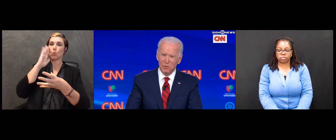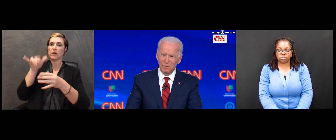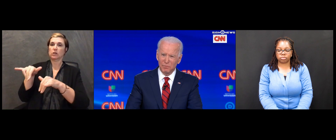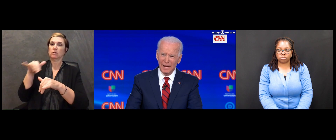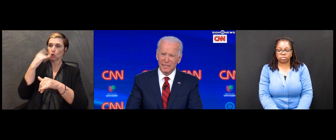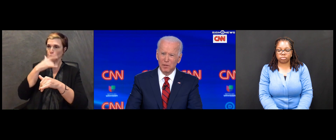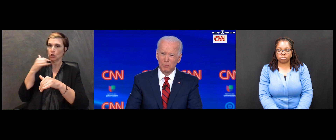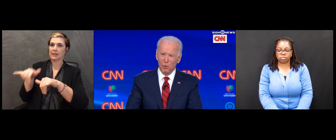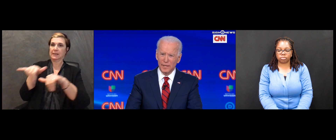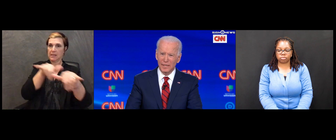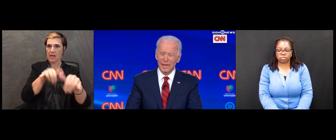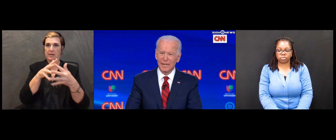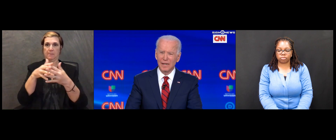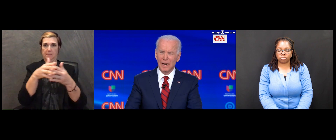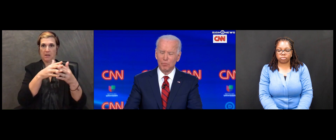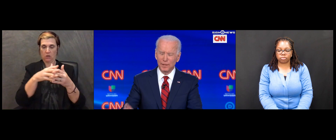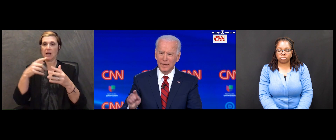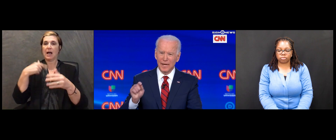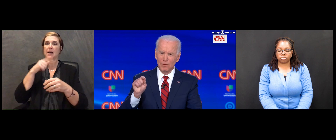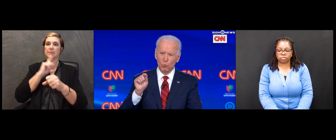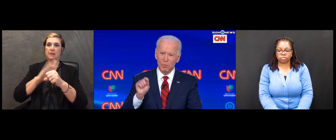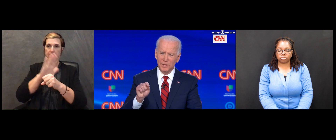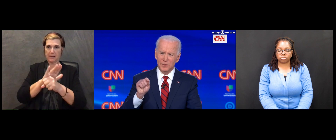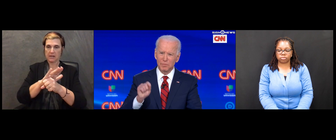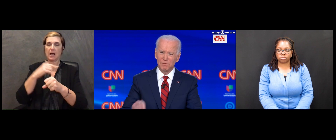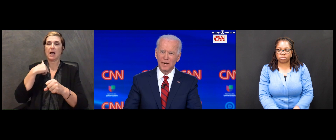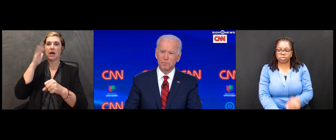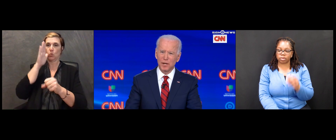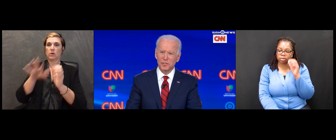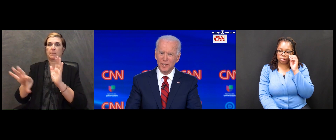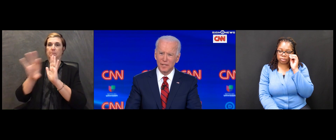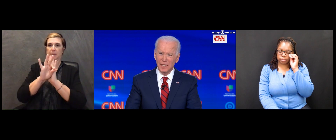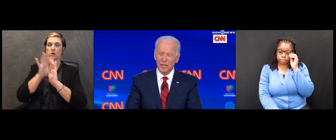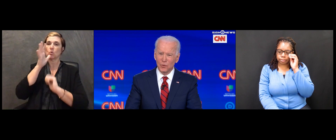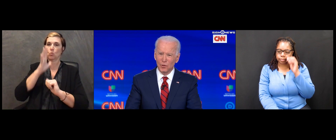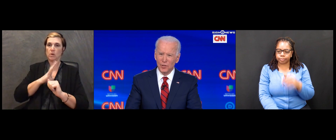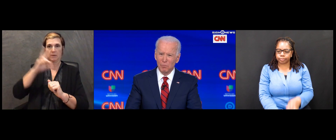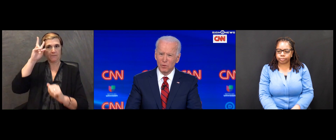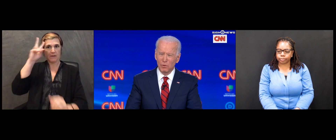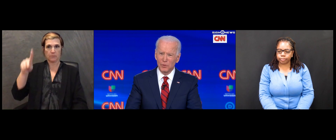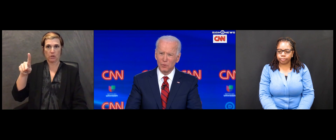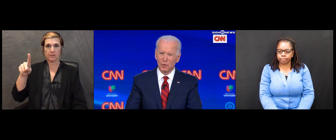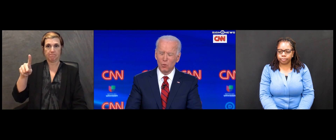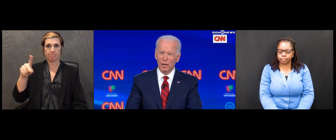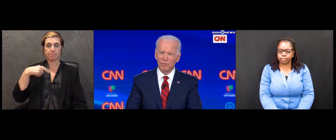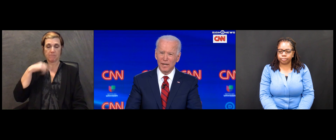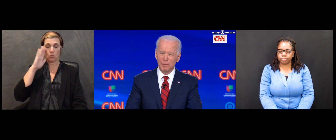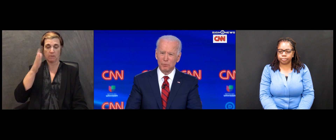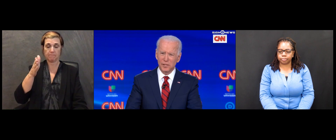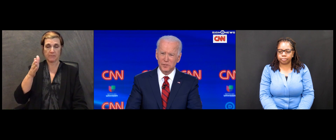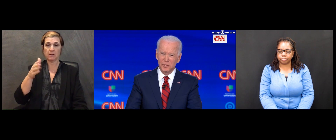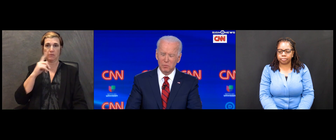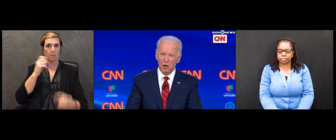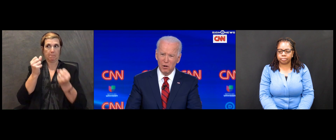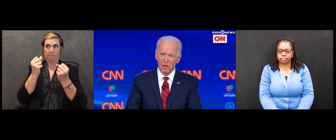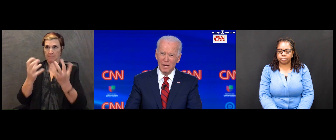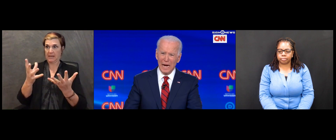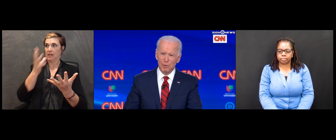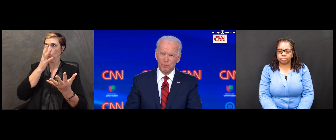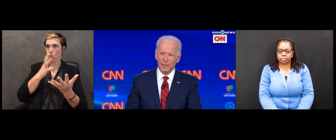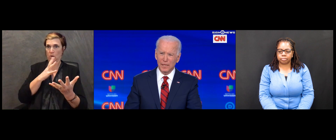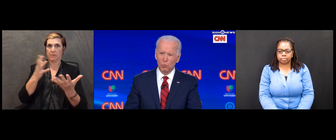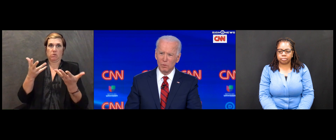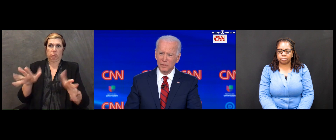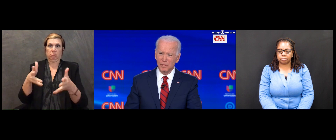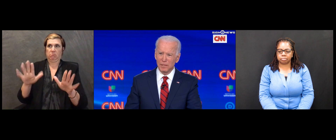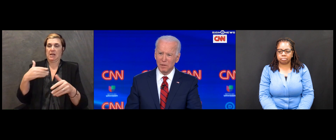that I will, in fact, pick a woman to be vice president. There are a number of women who are qualified to be president tomorrow. I